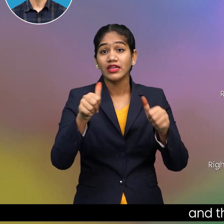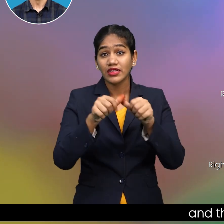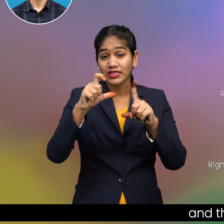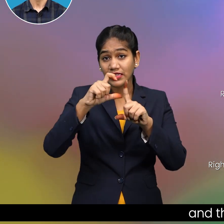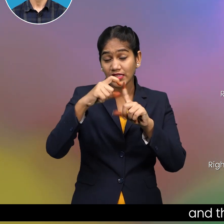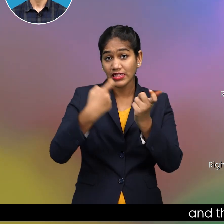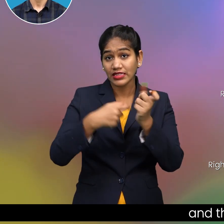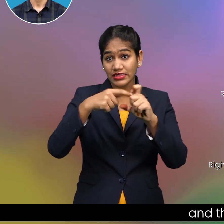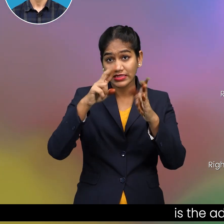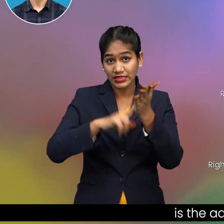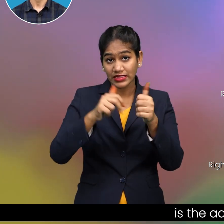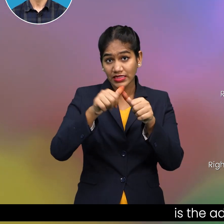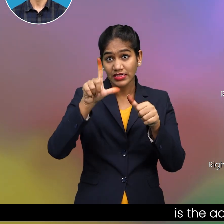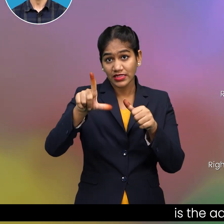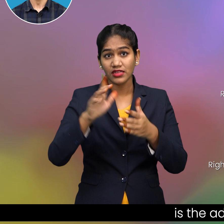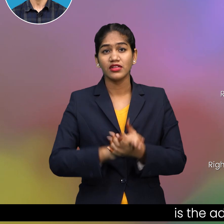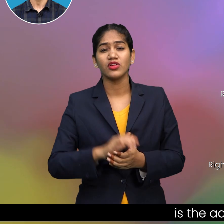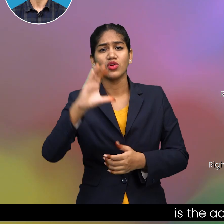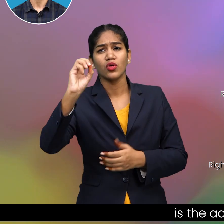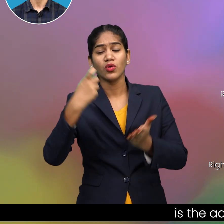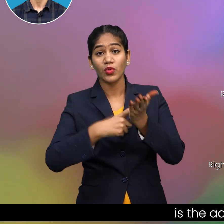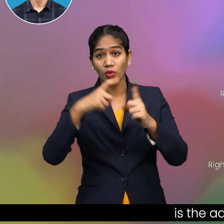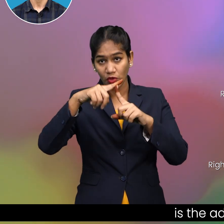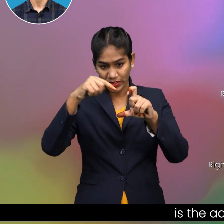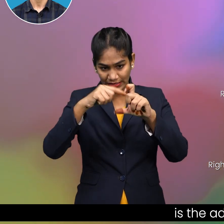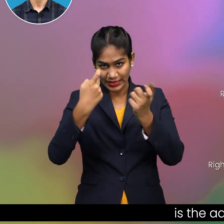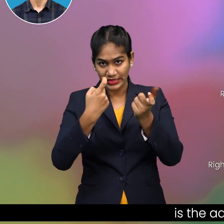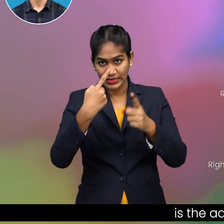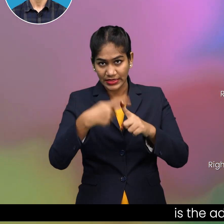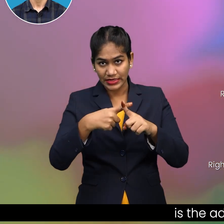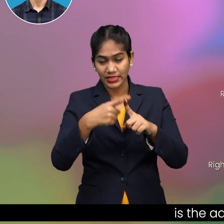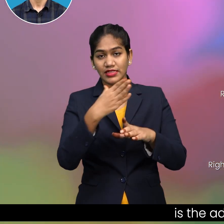and the inner part is the adrenal medulla.